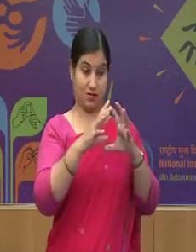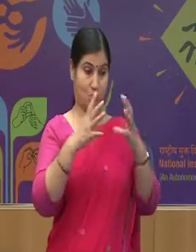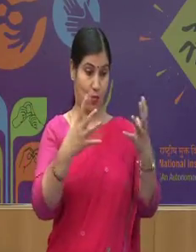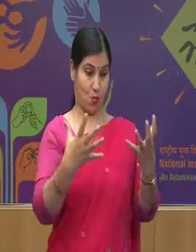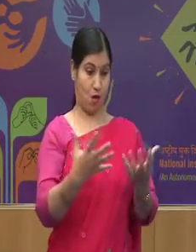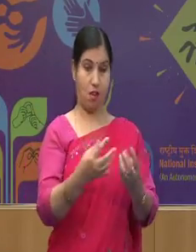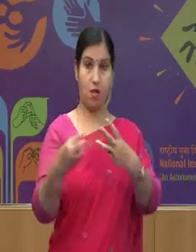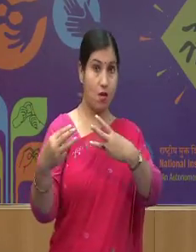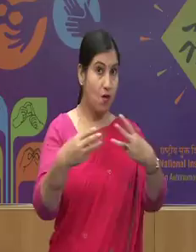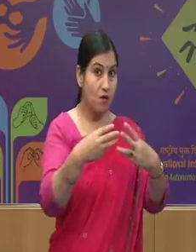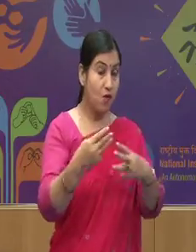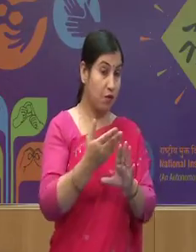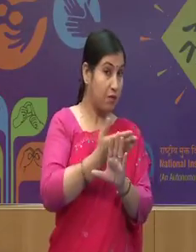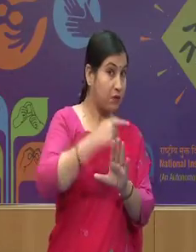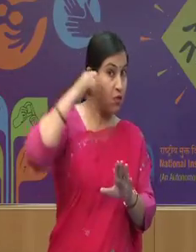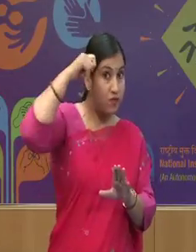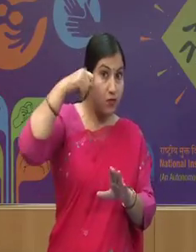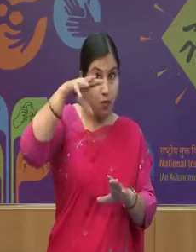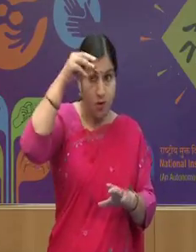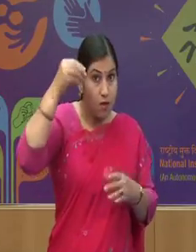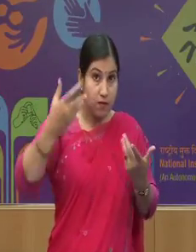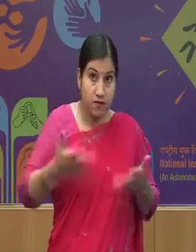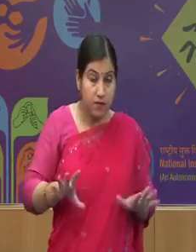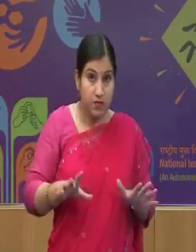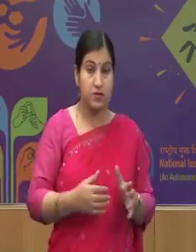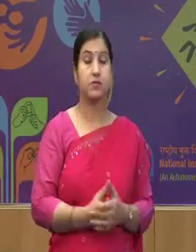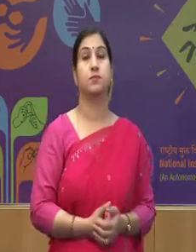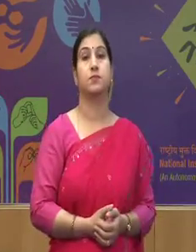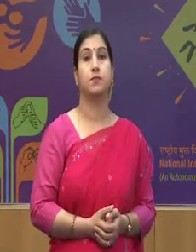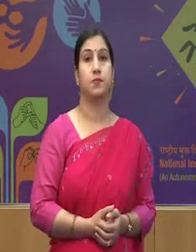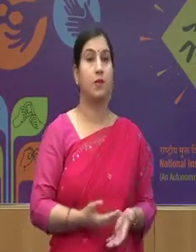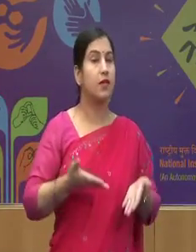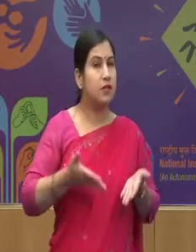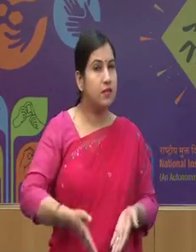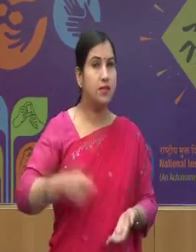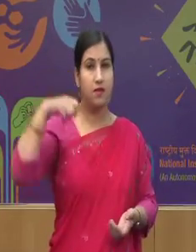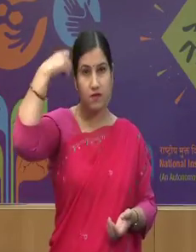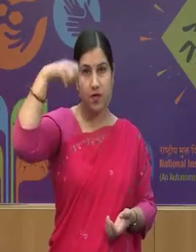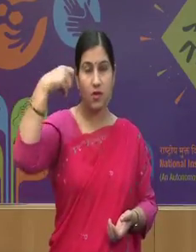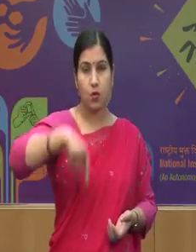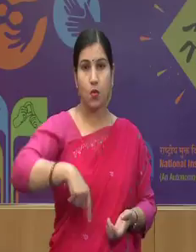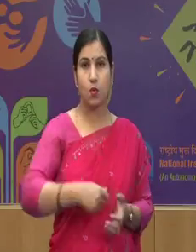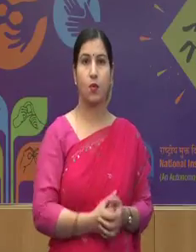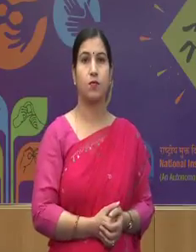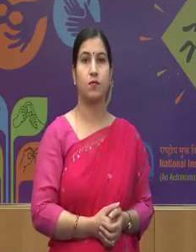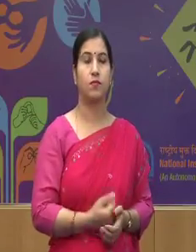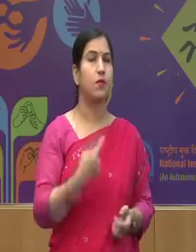War in our previous video. In this video, we will